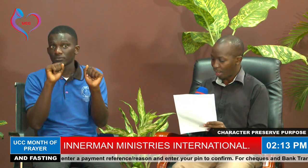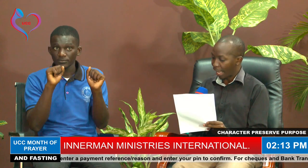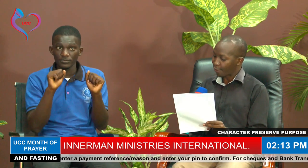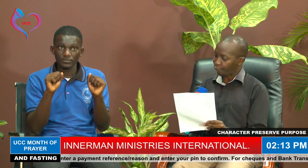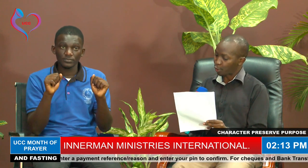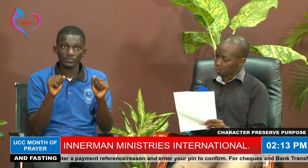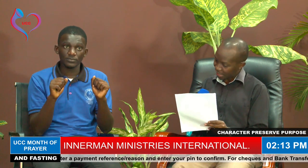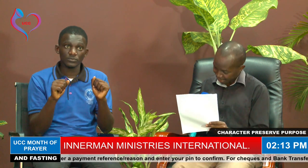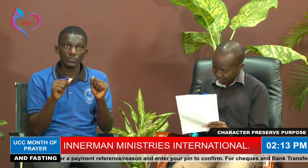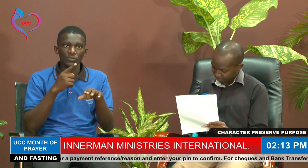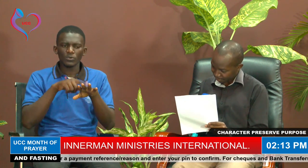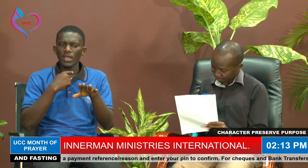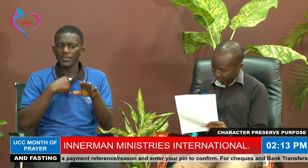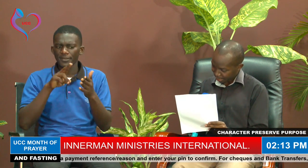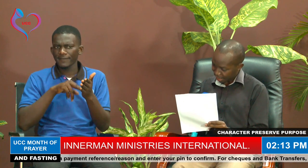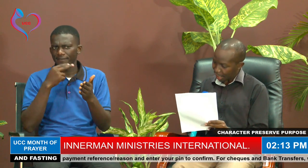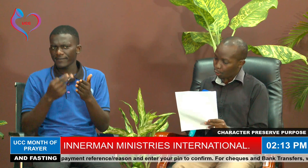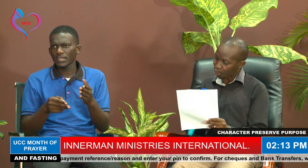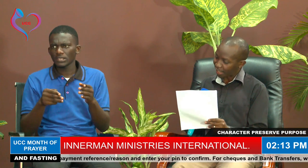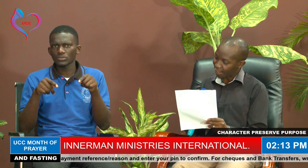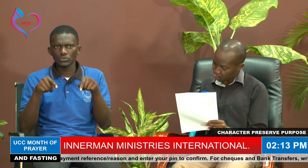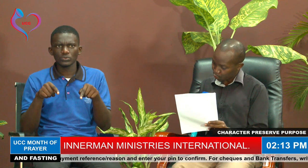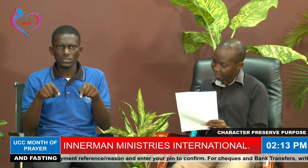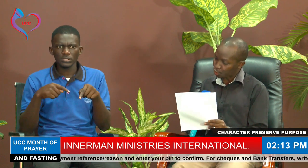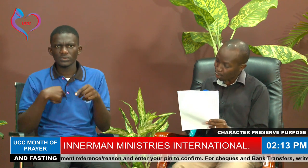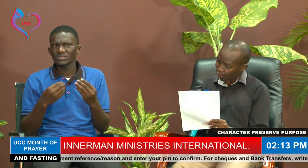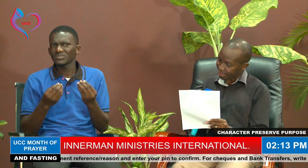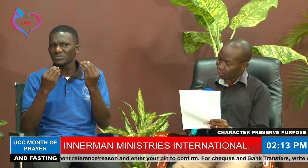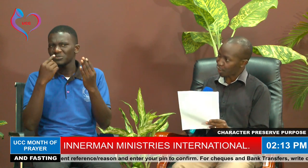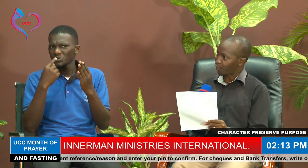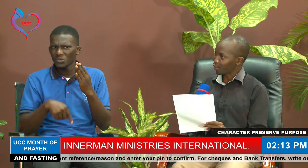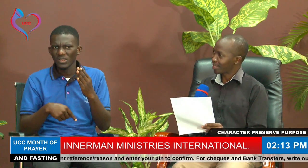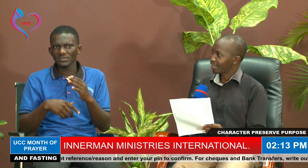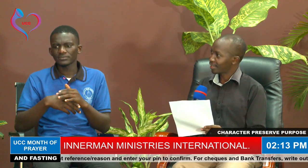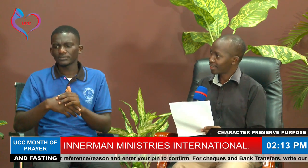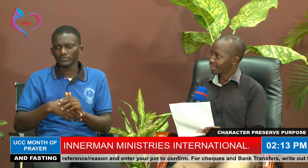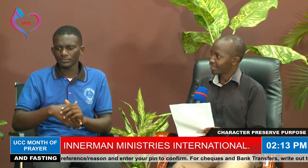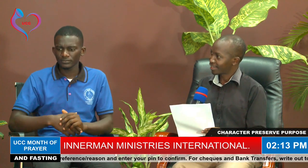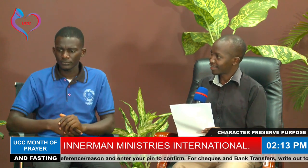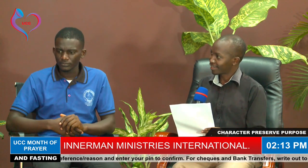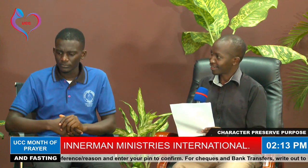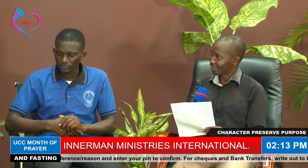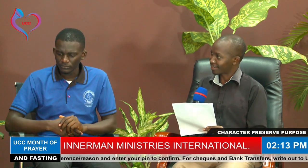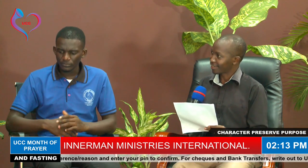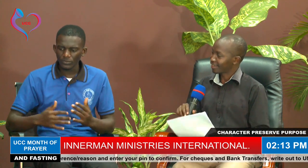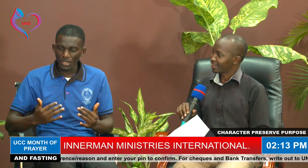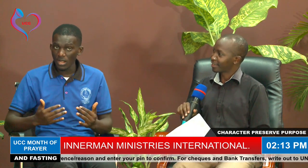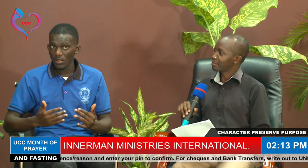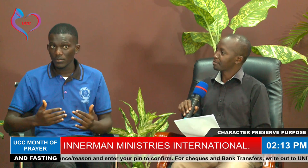when I fail today, what can I do? Yet tomorrow is the day of salvation. Let us first put these things right. We've said, maybe it will